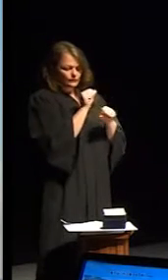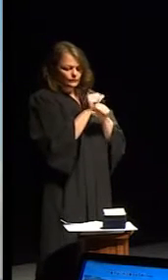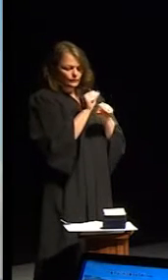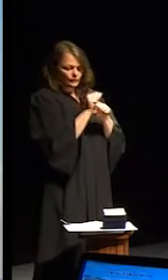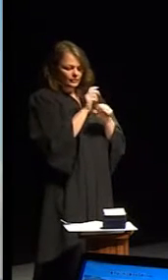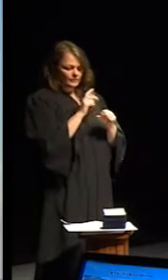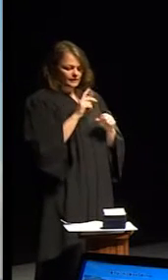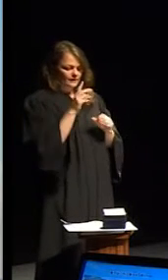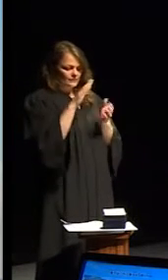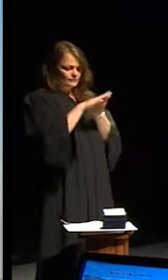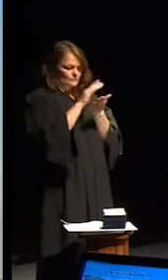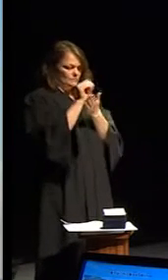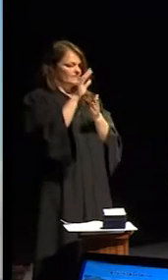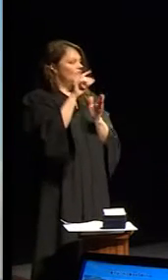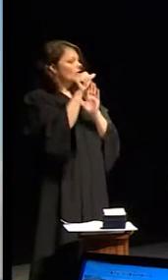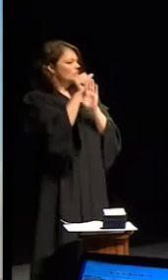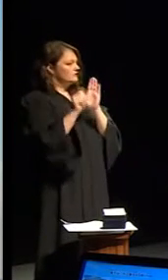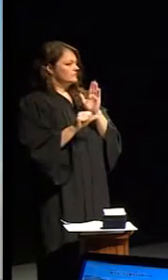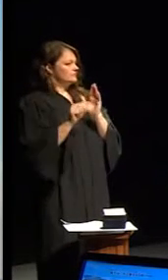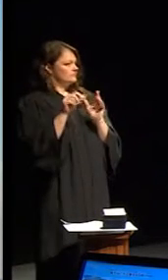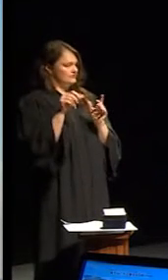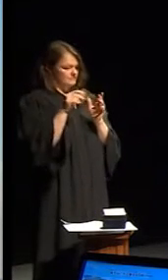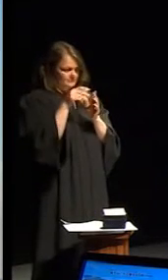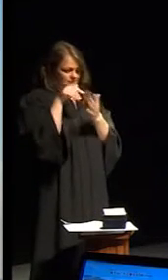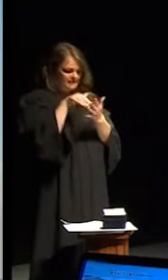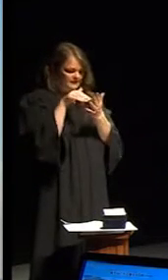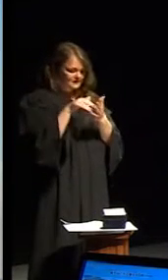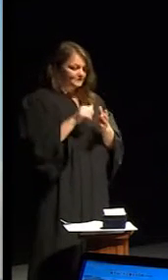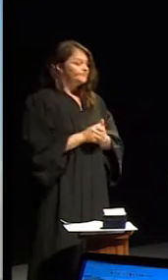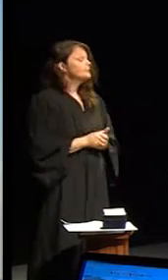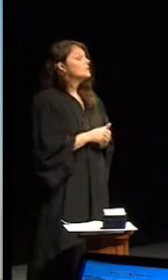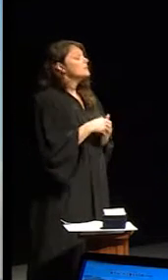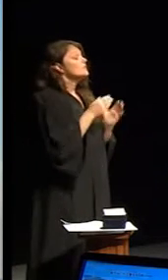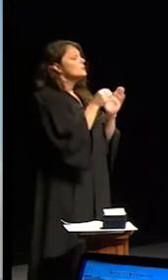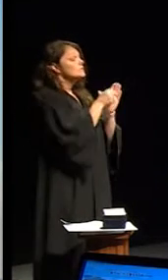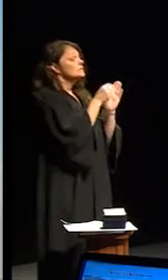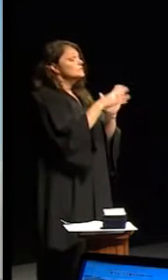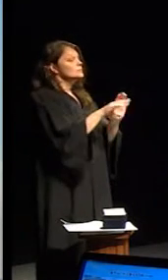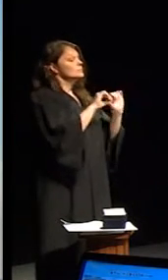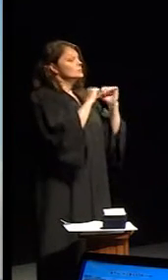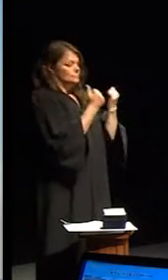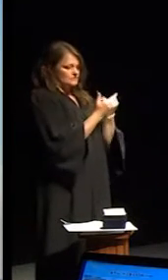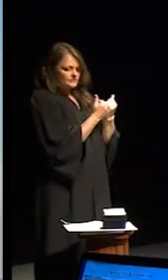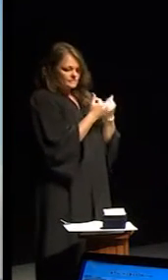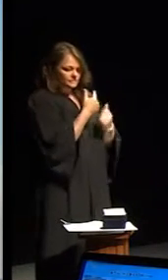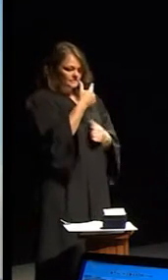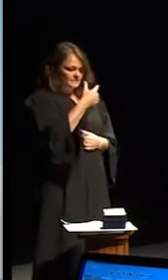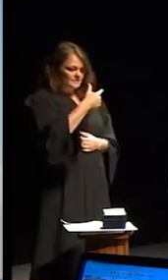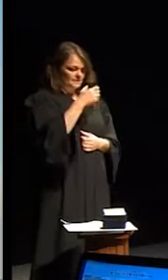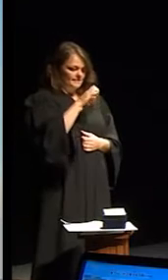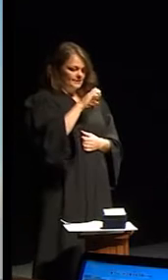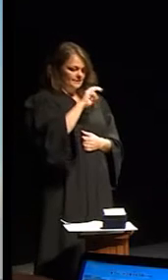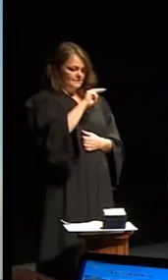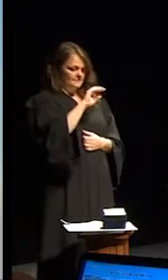the George Brown College Student Association, Gamada Bucker.